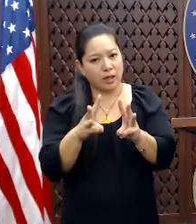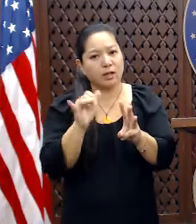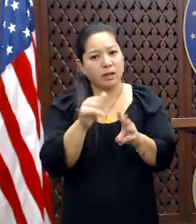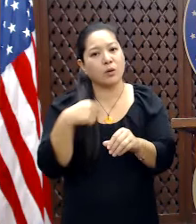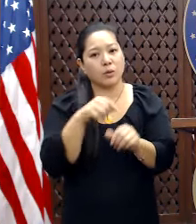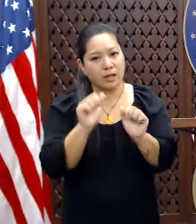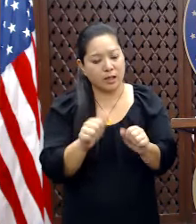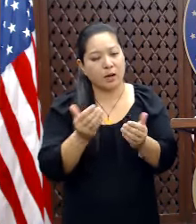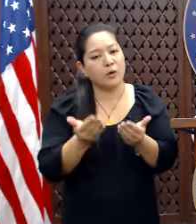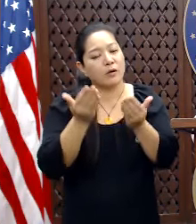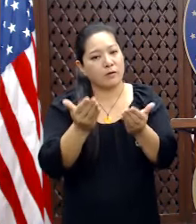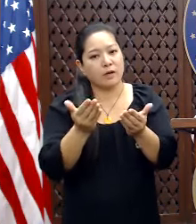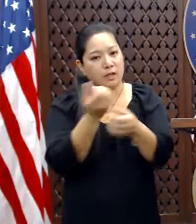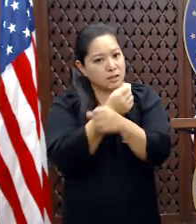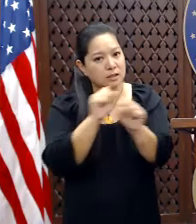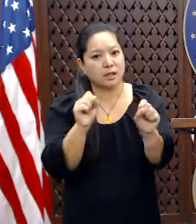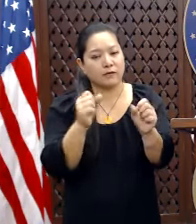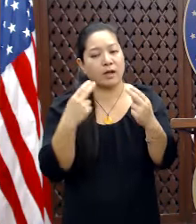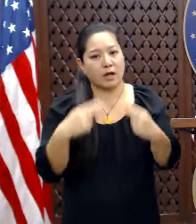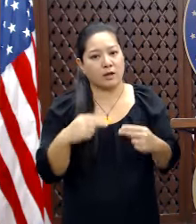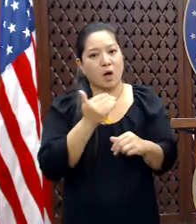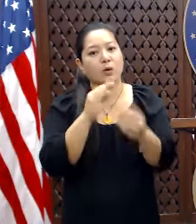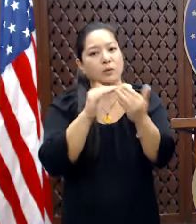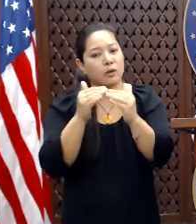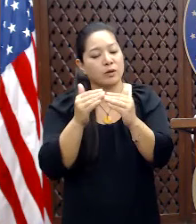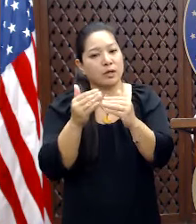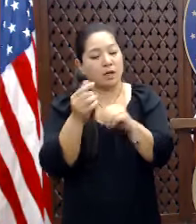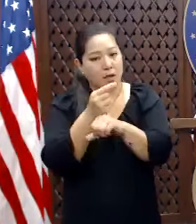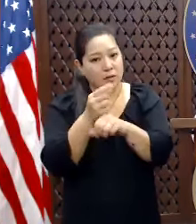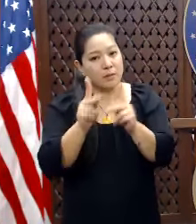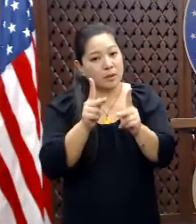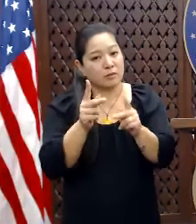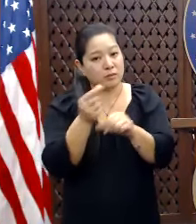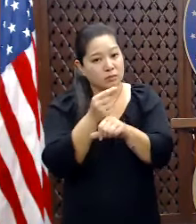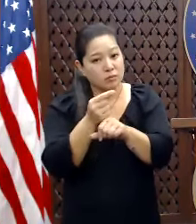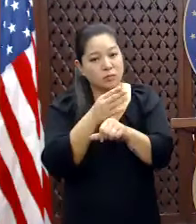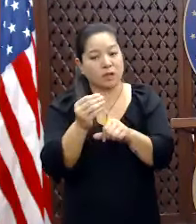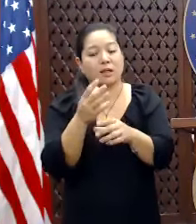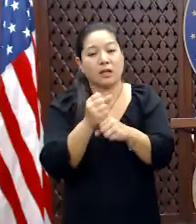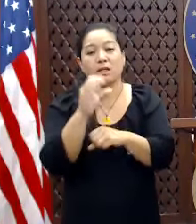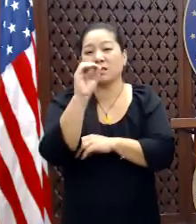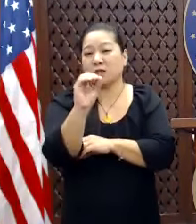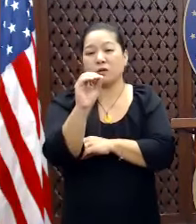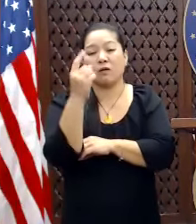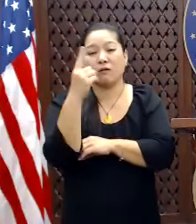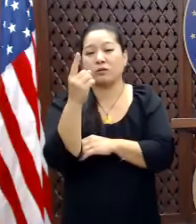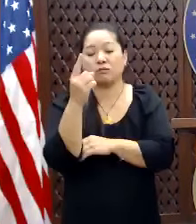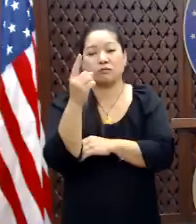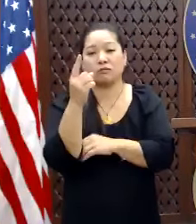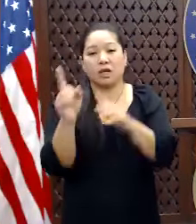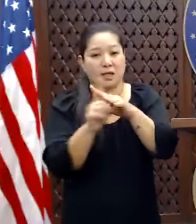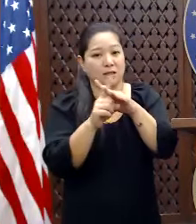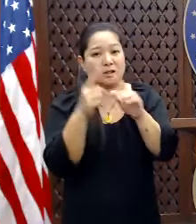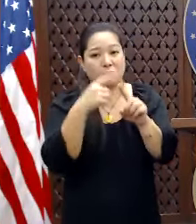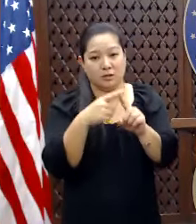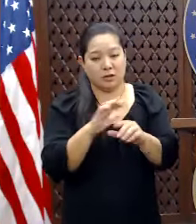we can provide the safety and the health of our community. It's the only way that we can get to zero cases per day. Thank you again for